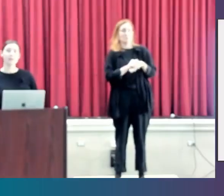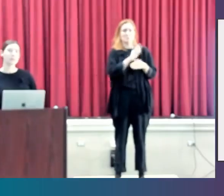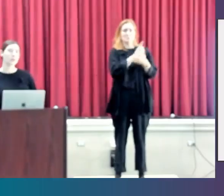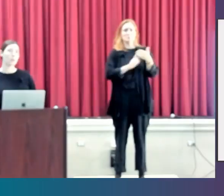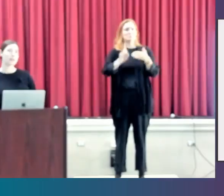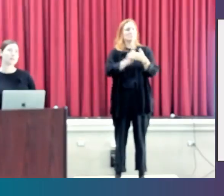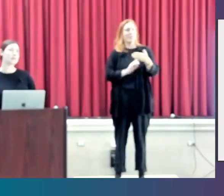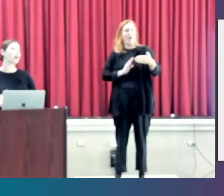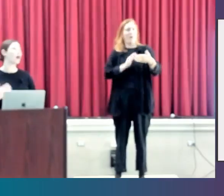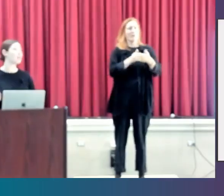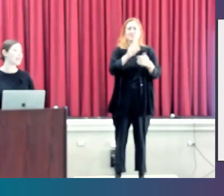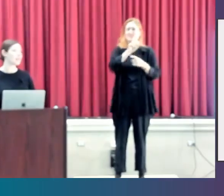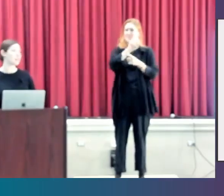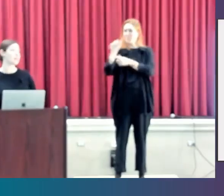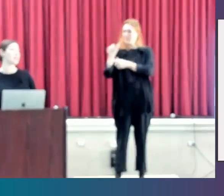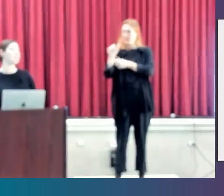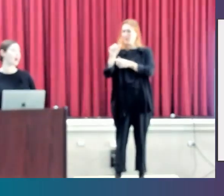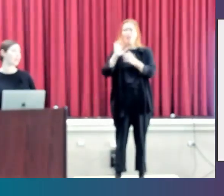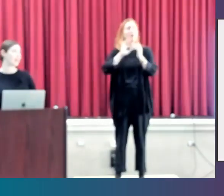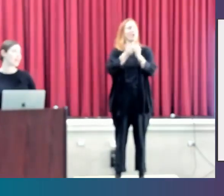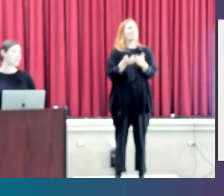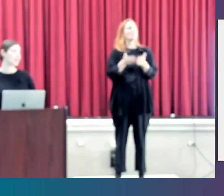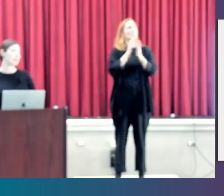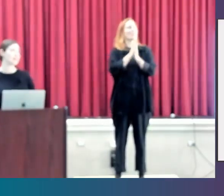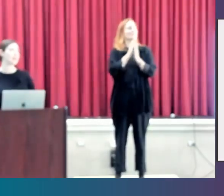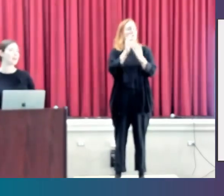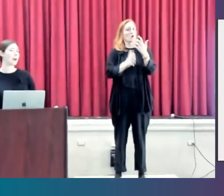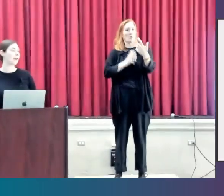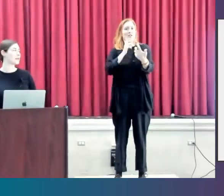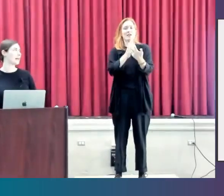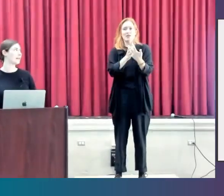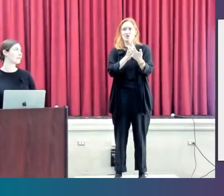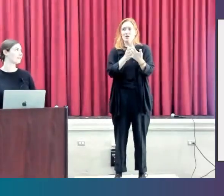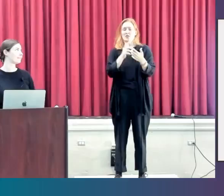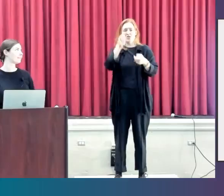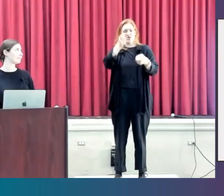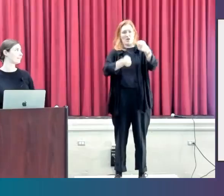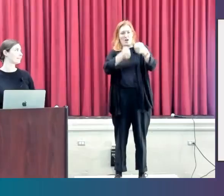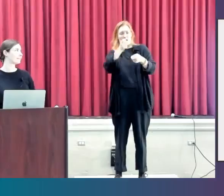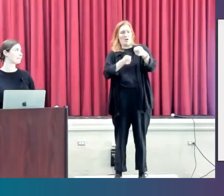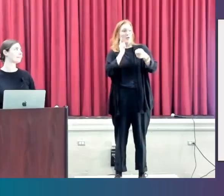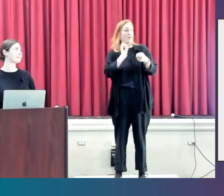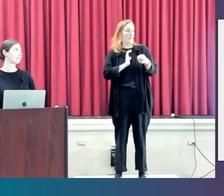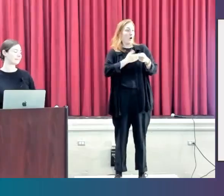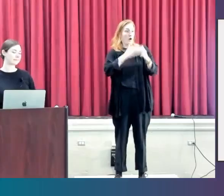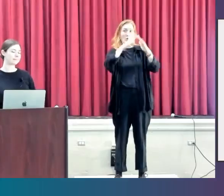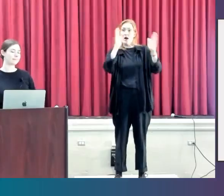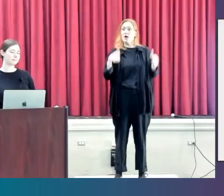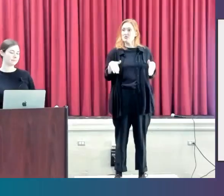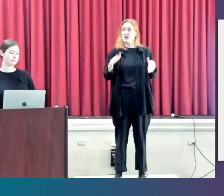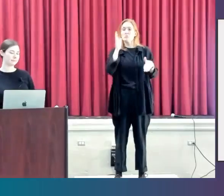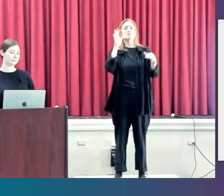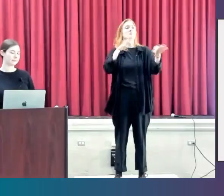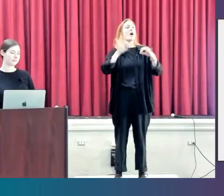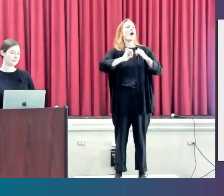the right to request accommodations and modifications in our housing.